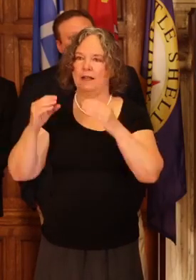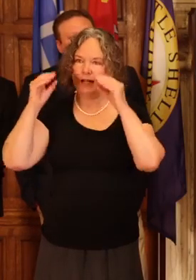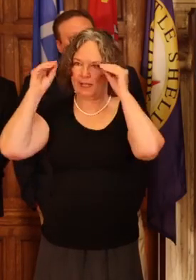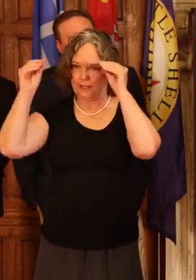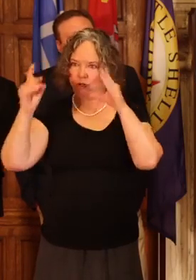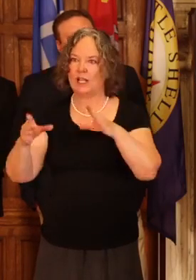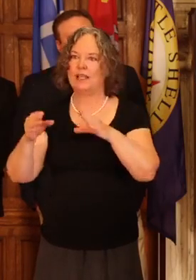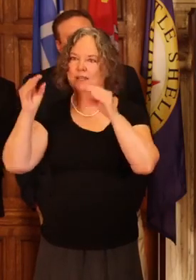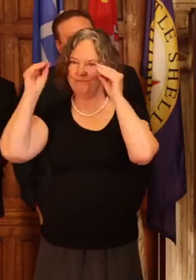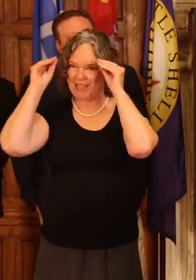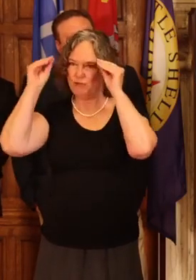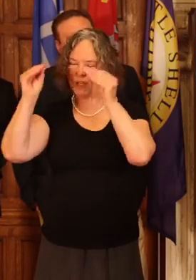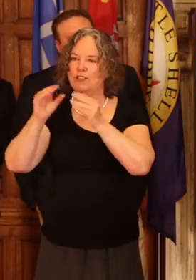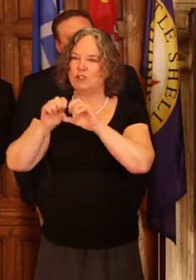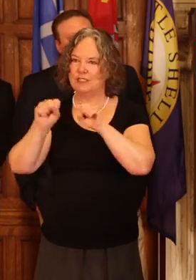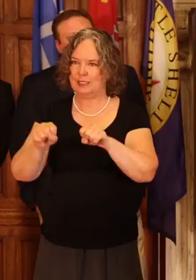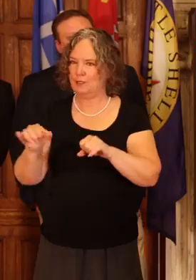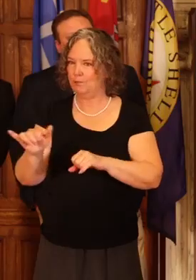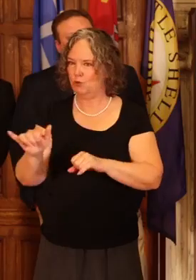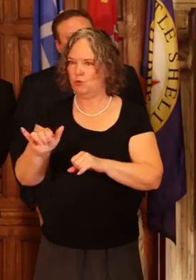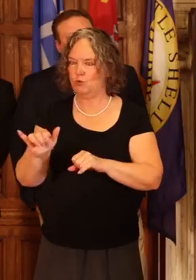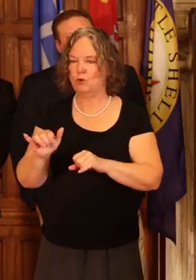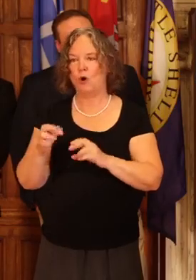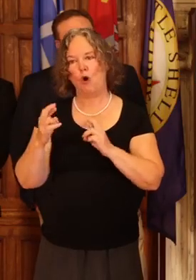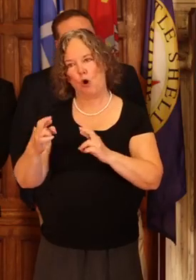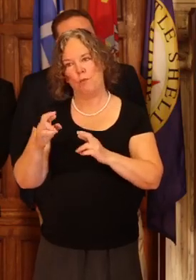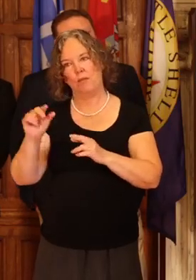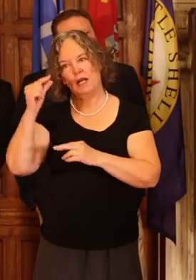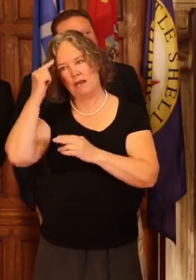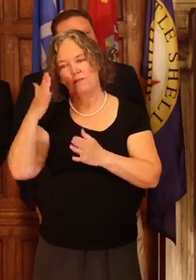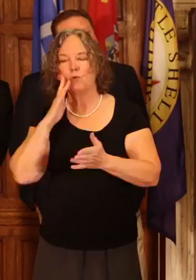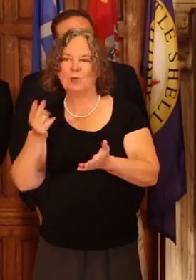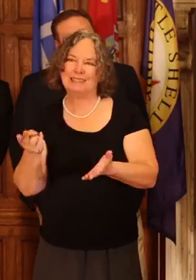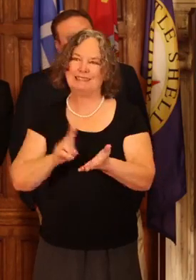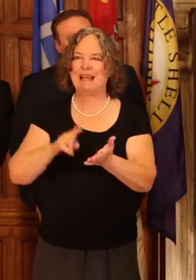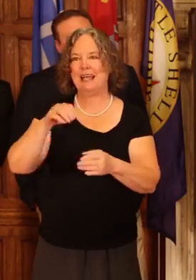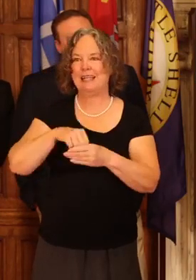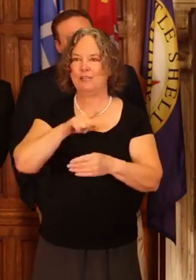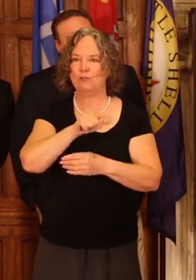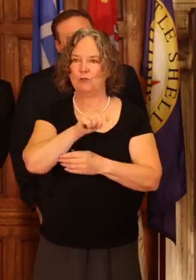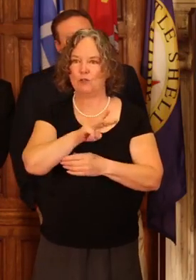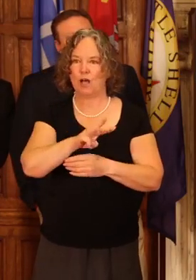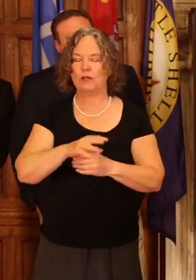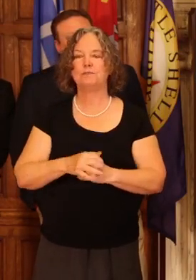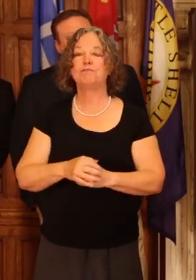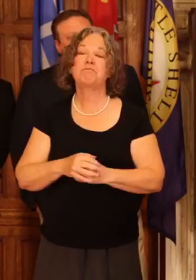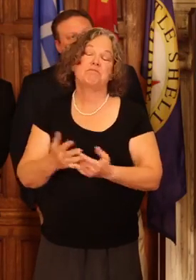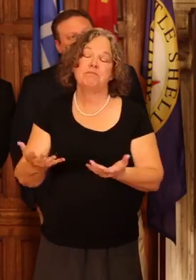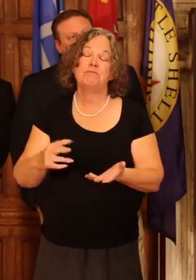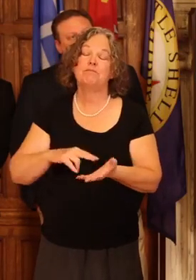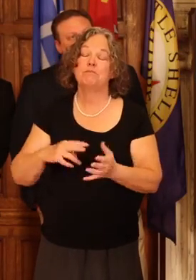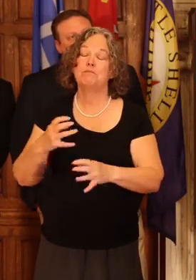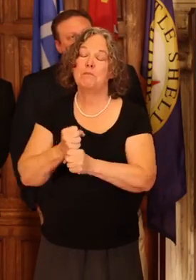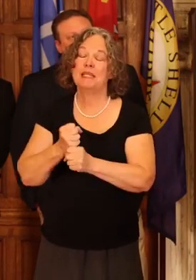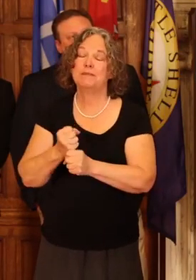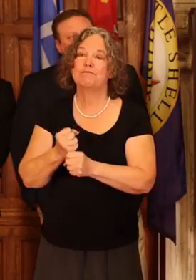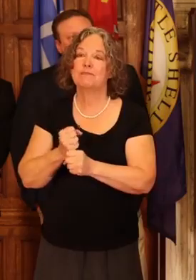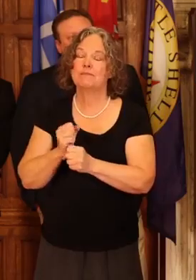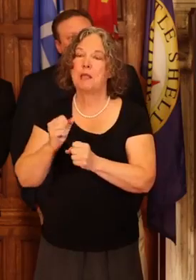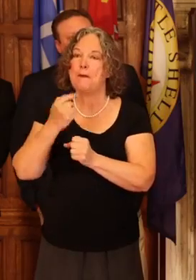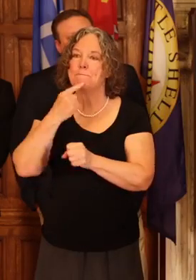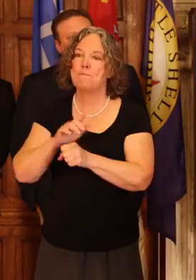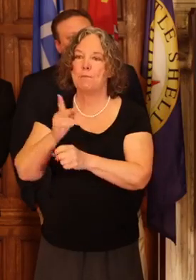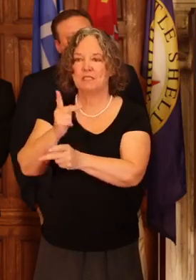who will sign these policies into law. In short, promises were kept. Montana is now a